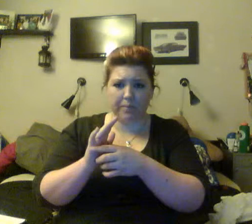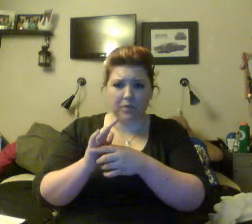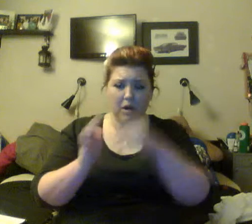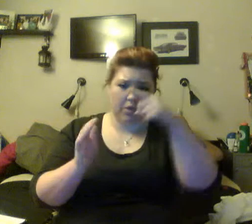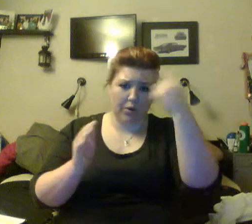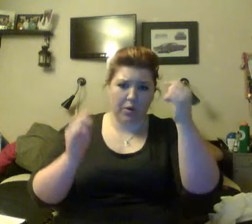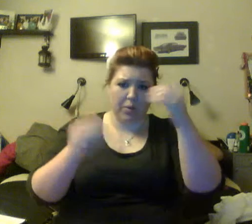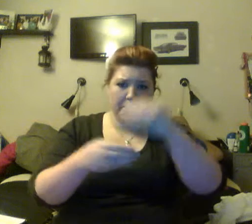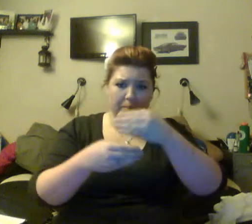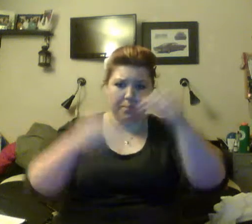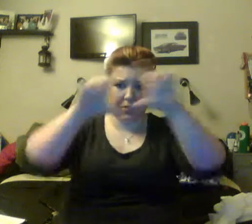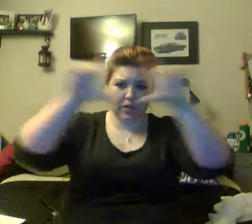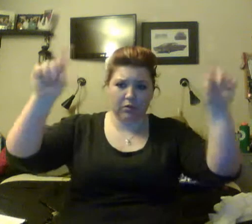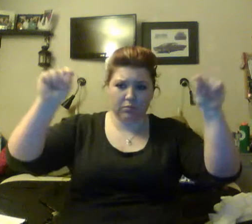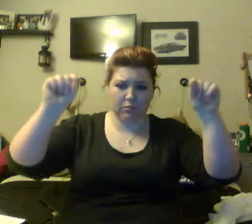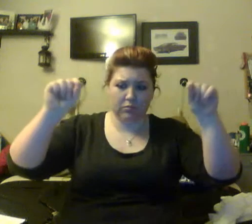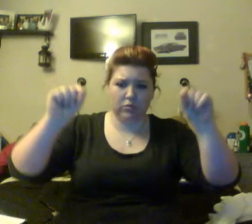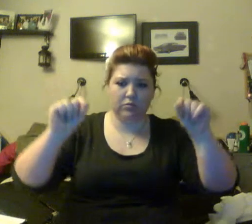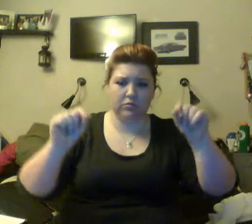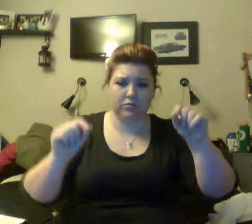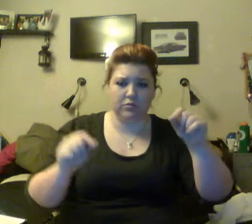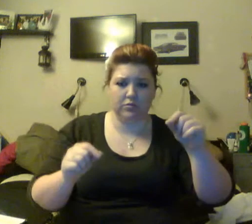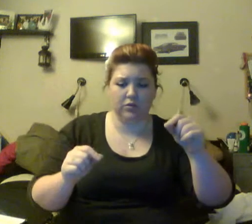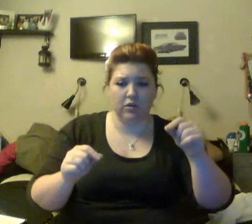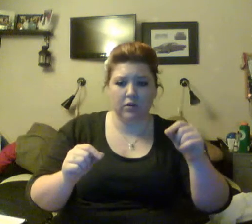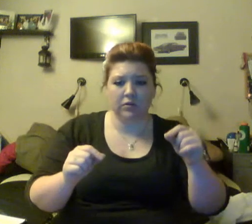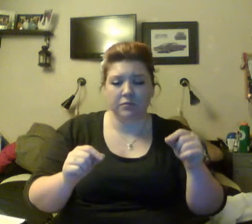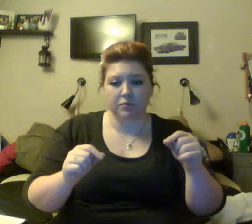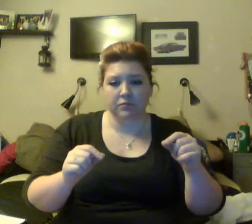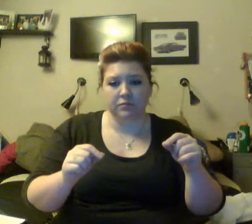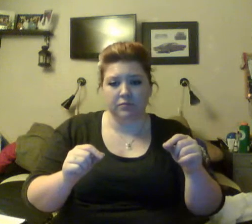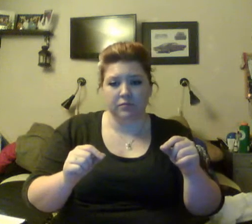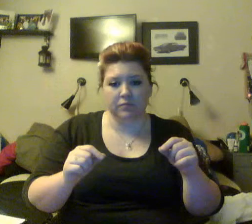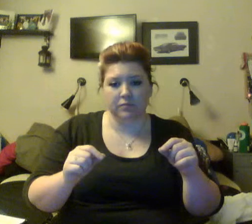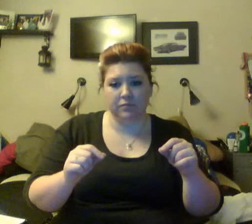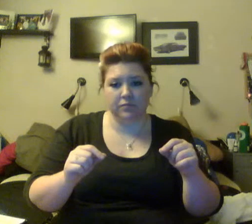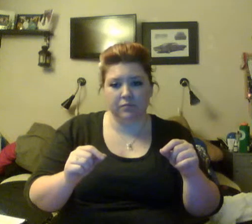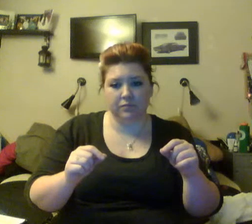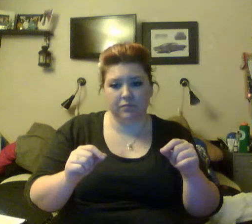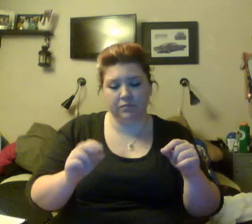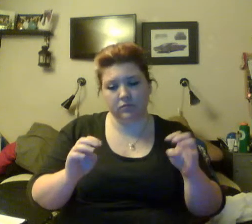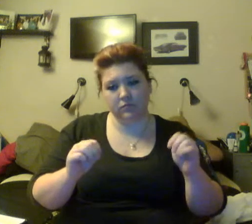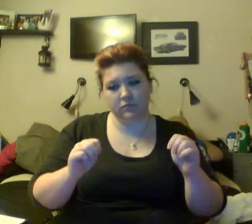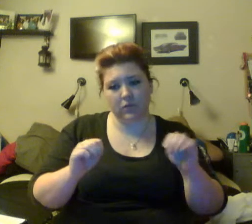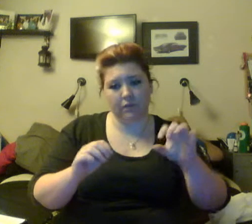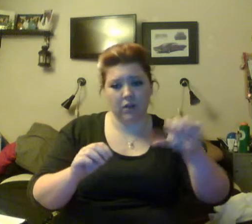name, volume number, other things like that that might be pertinent for other students who would be interested in looking up the same